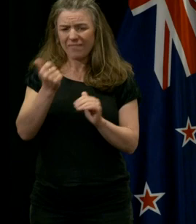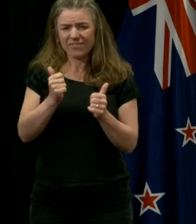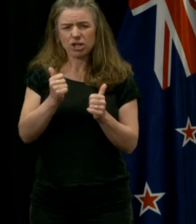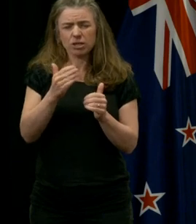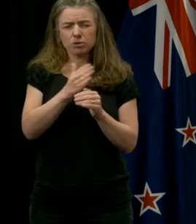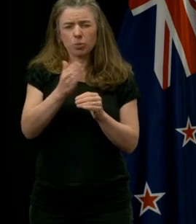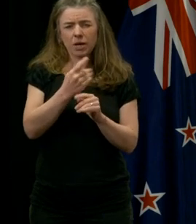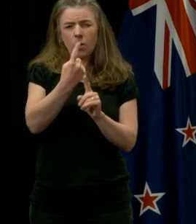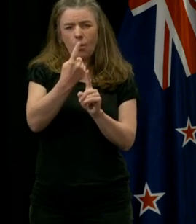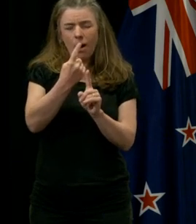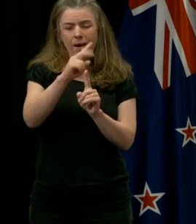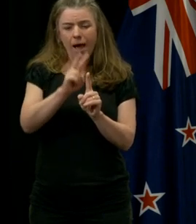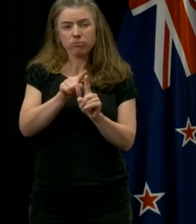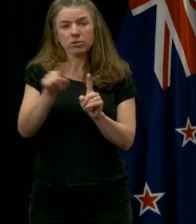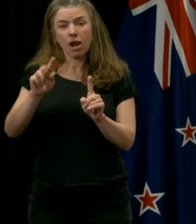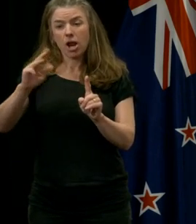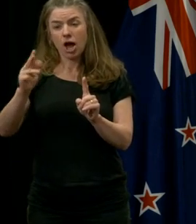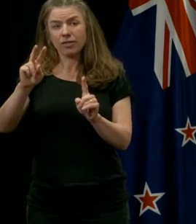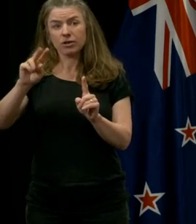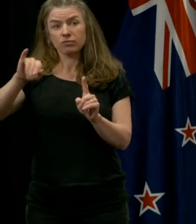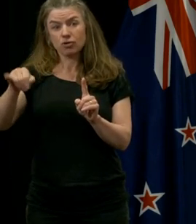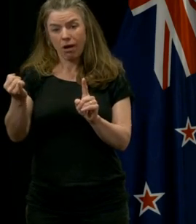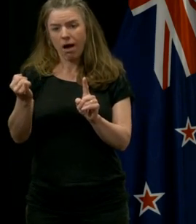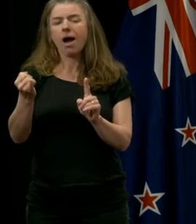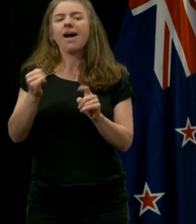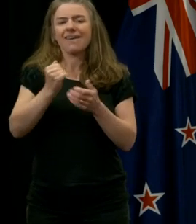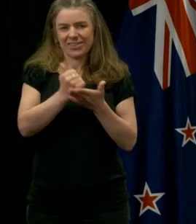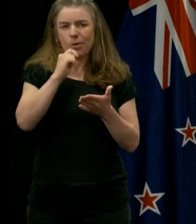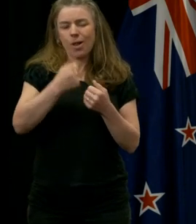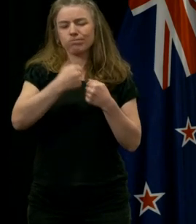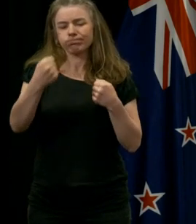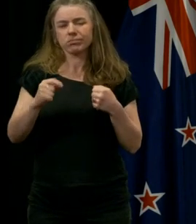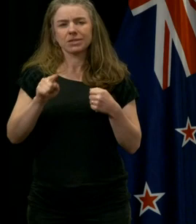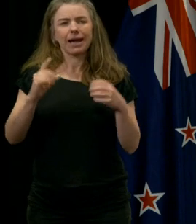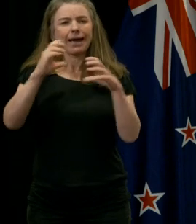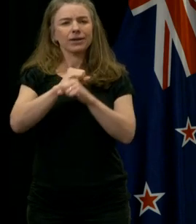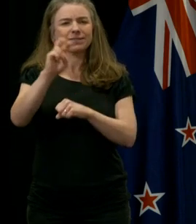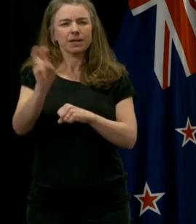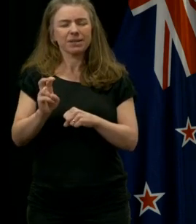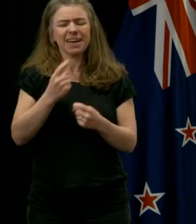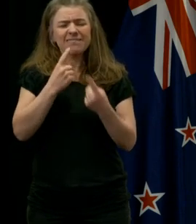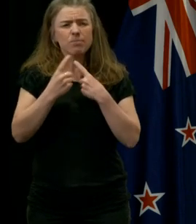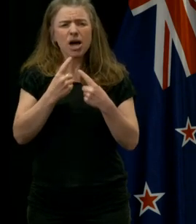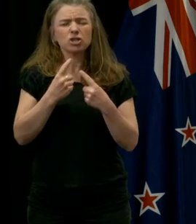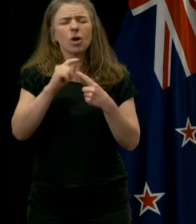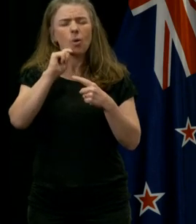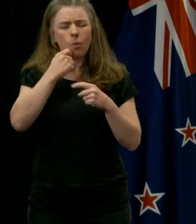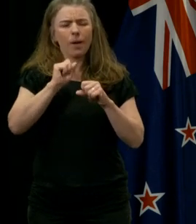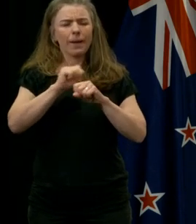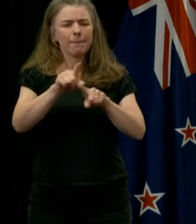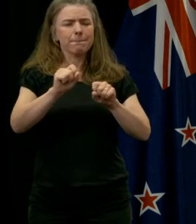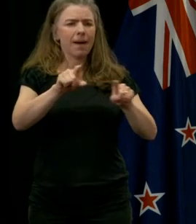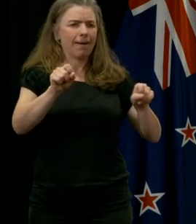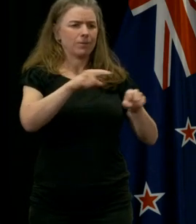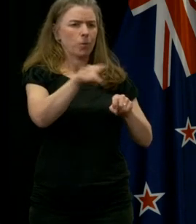will have their visas extended to late September, and confirmation of these extensions will be emailed to visa